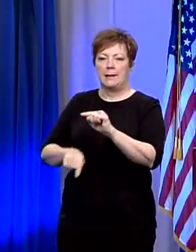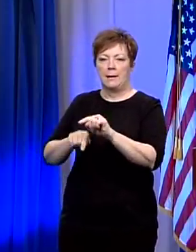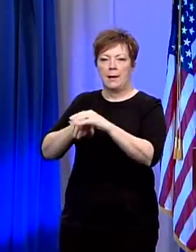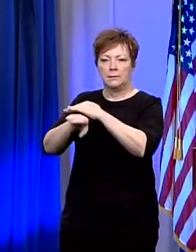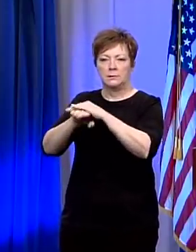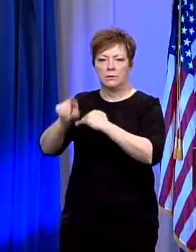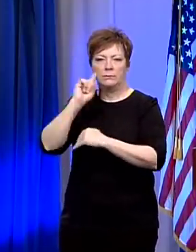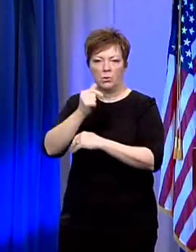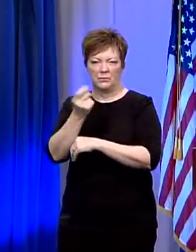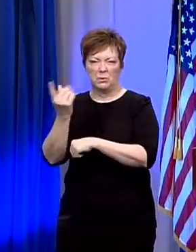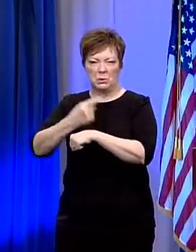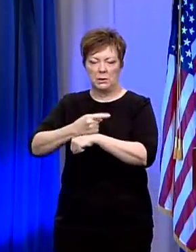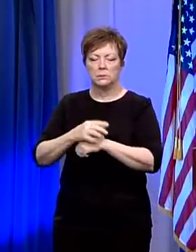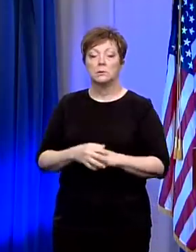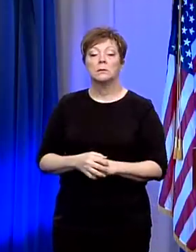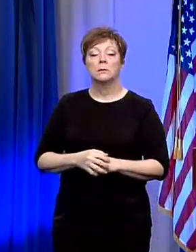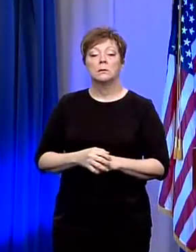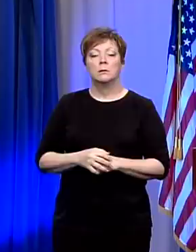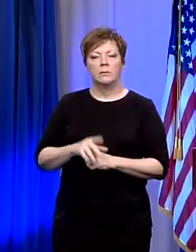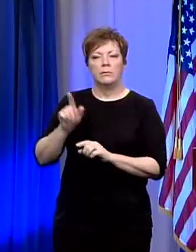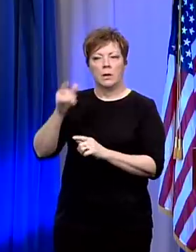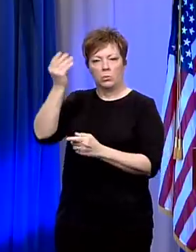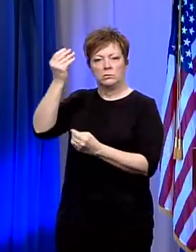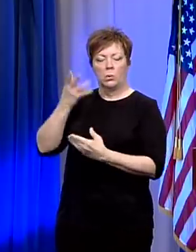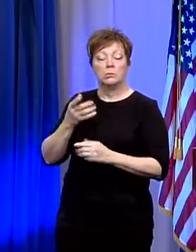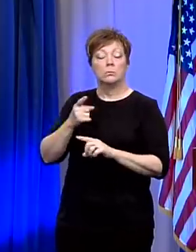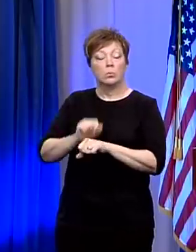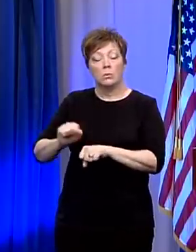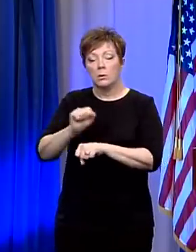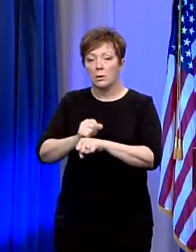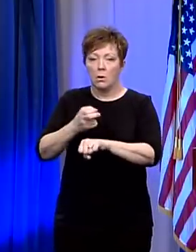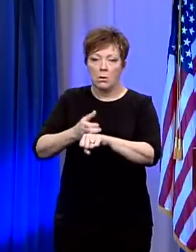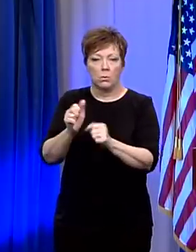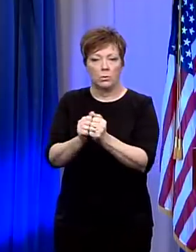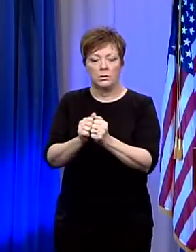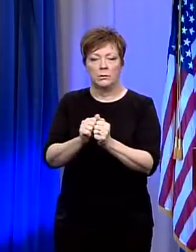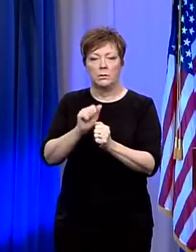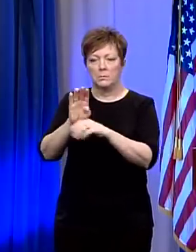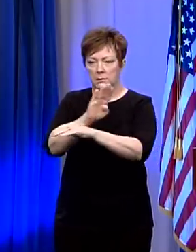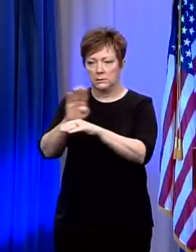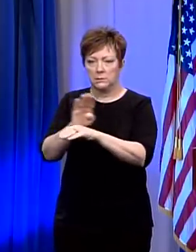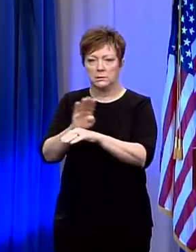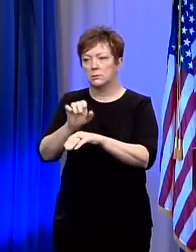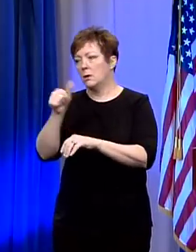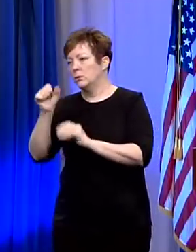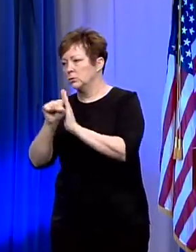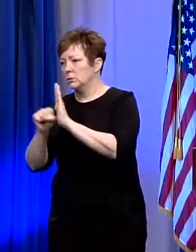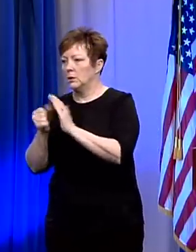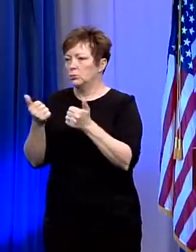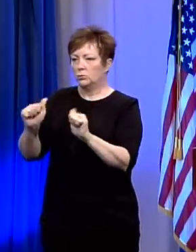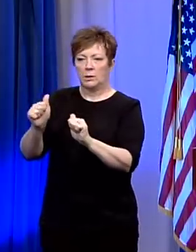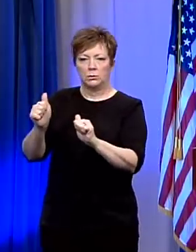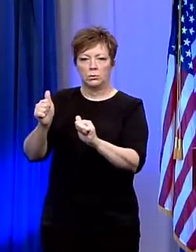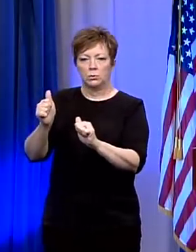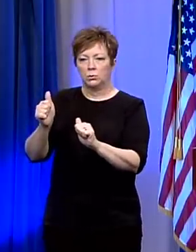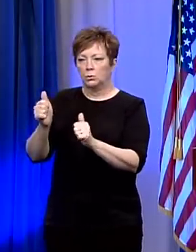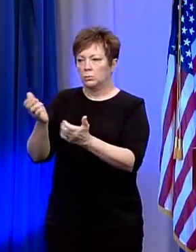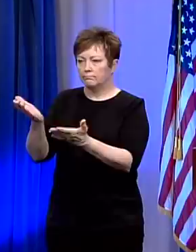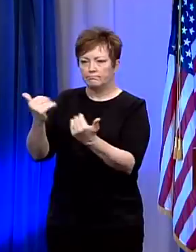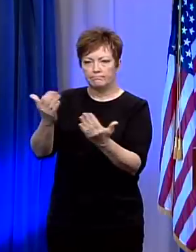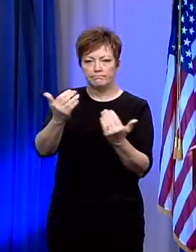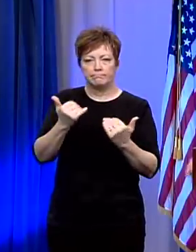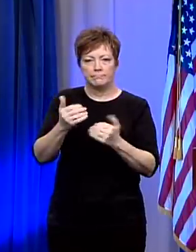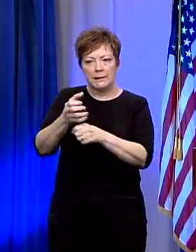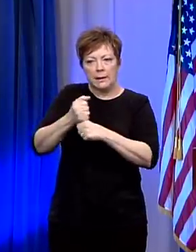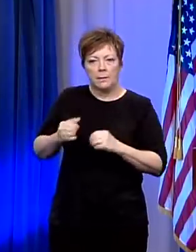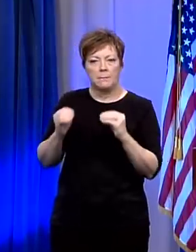for a few days, we are told. So we're working very hard with our suppliers and with other states in attempting to relieve that